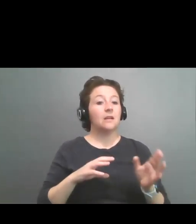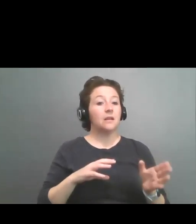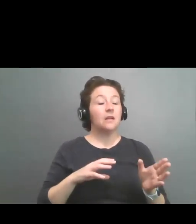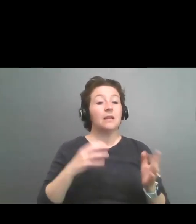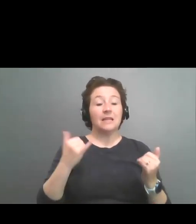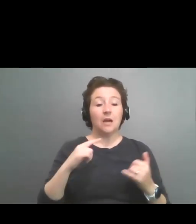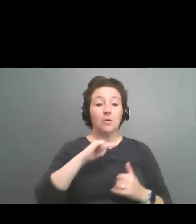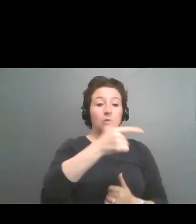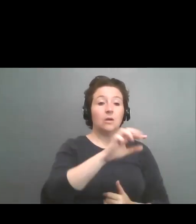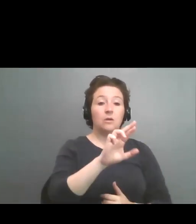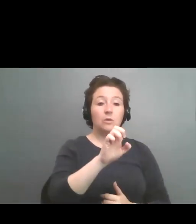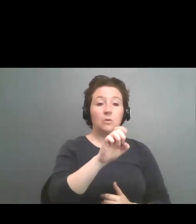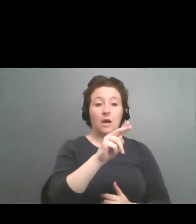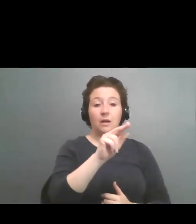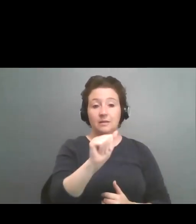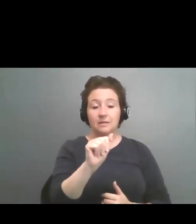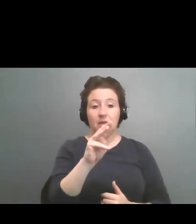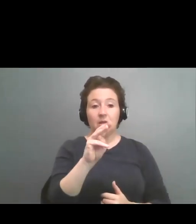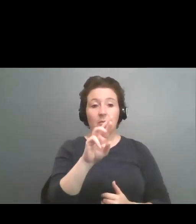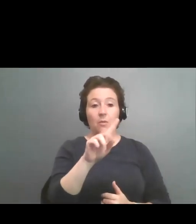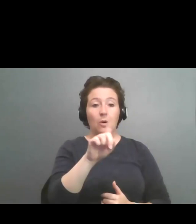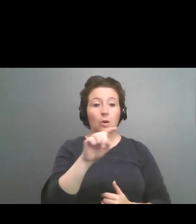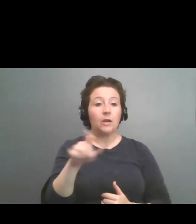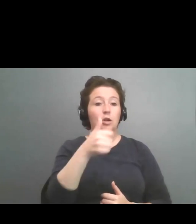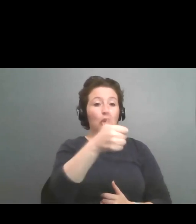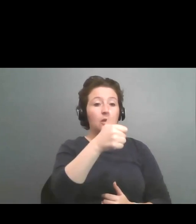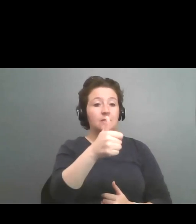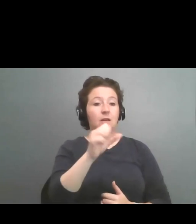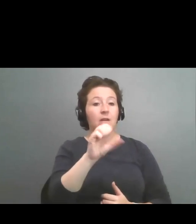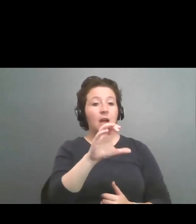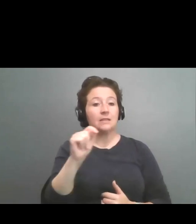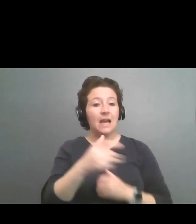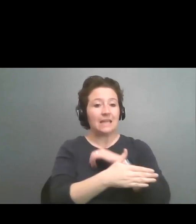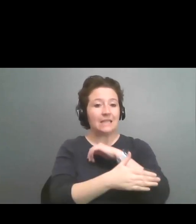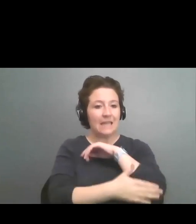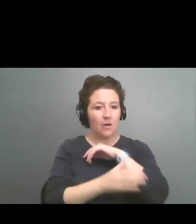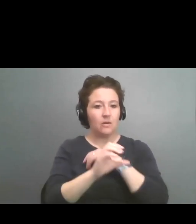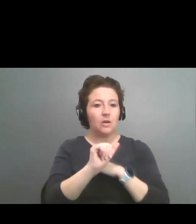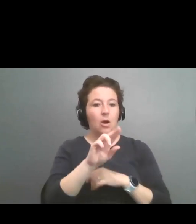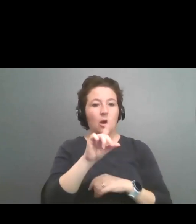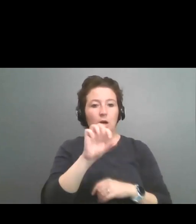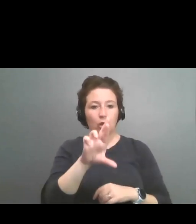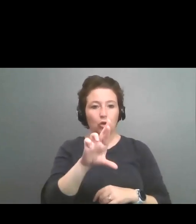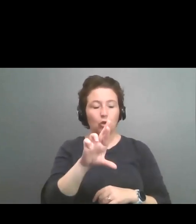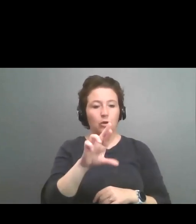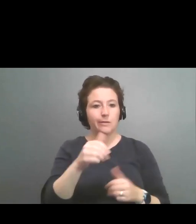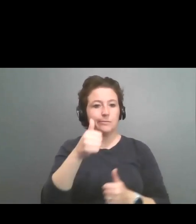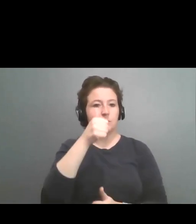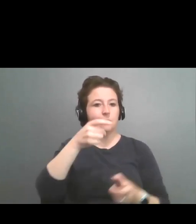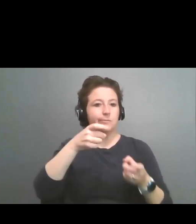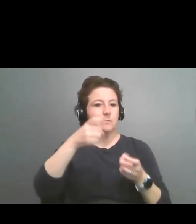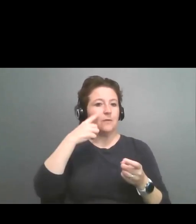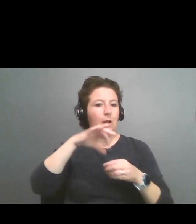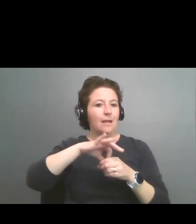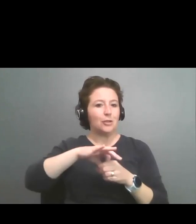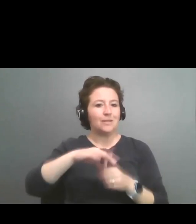from Roxanna Moritz, the Scott County Auditor and Commissioner of Elections. Please go ahead, Roxanna. Well, thank you, Brooke. I'm really happy